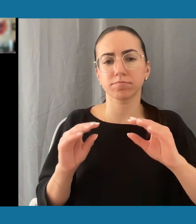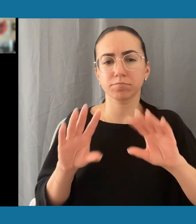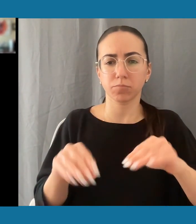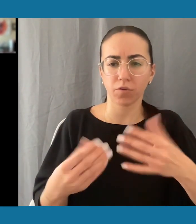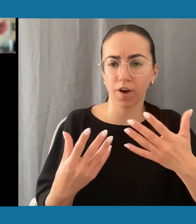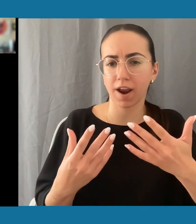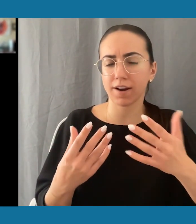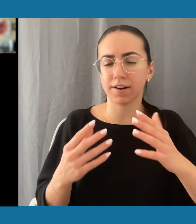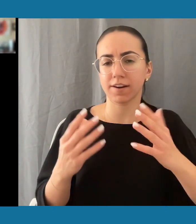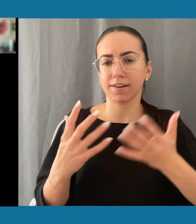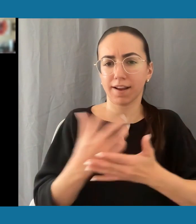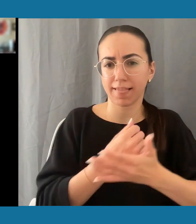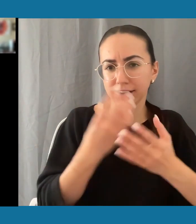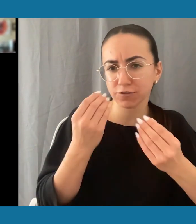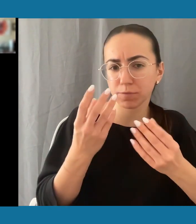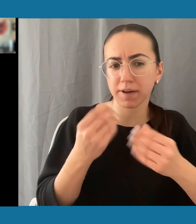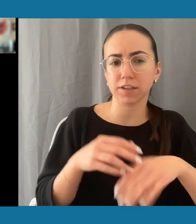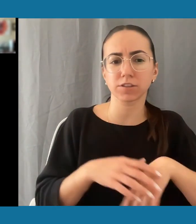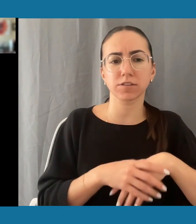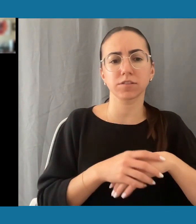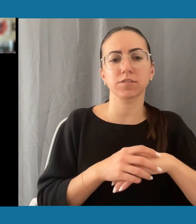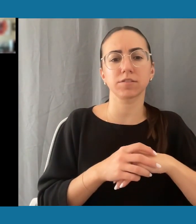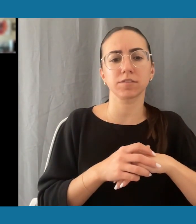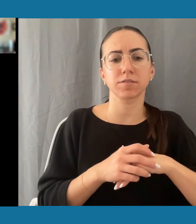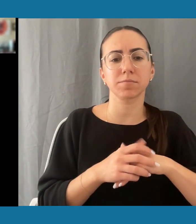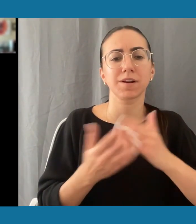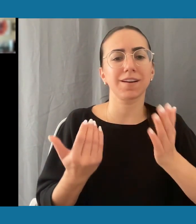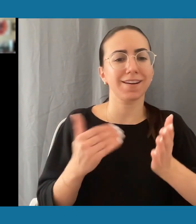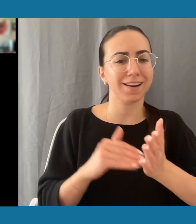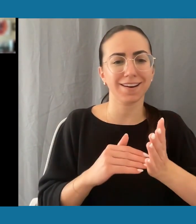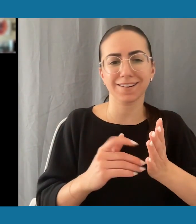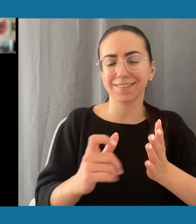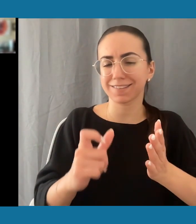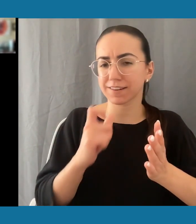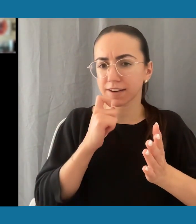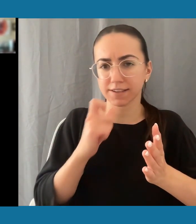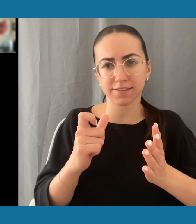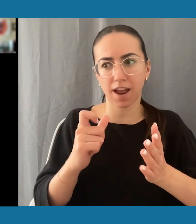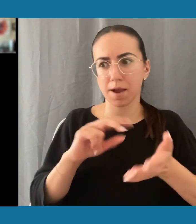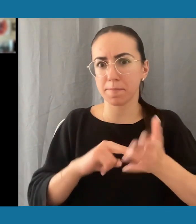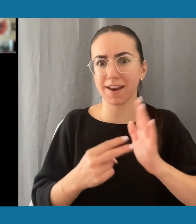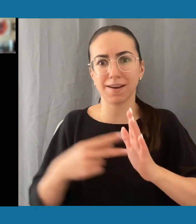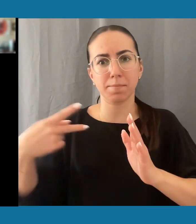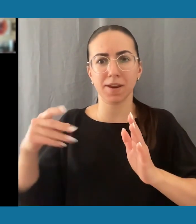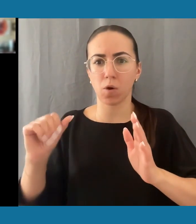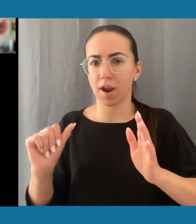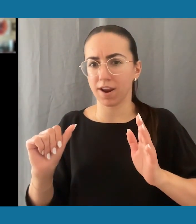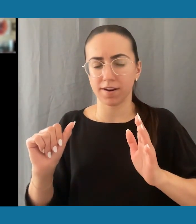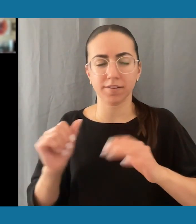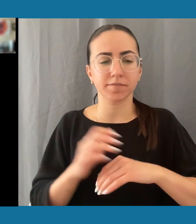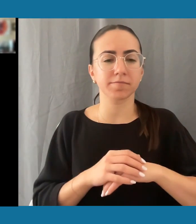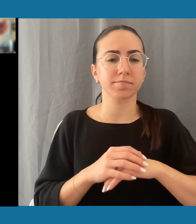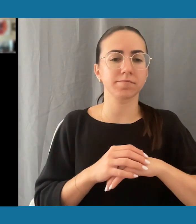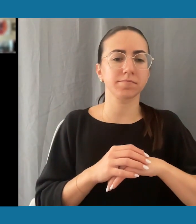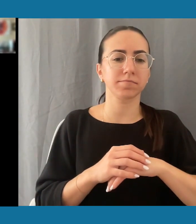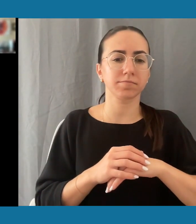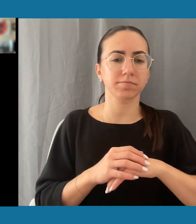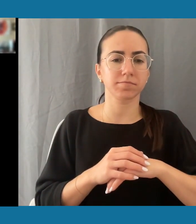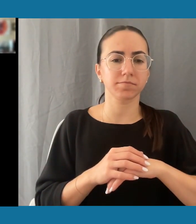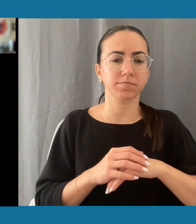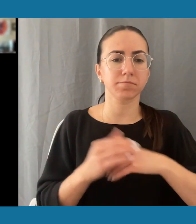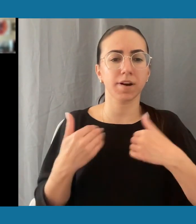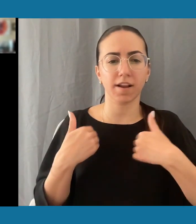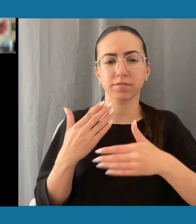again, it is not a durable power of attorney. And the bill also establishes SDM agreements